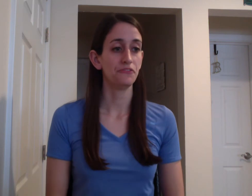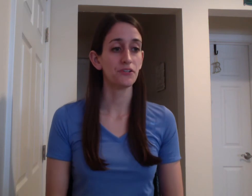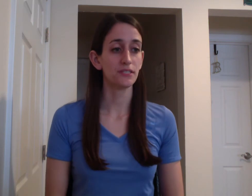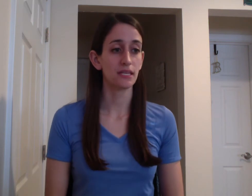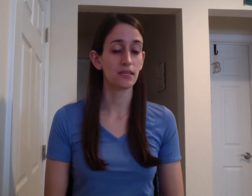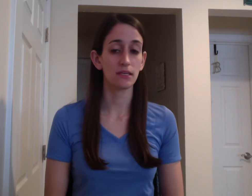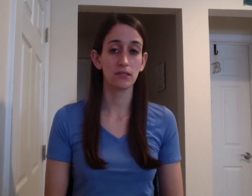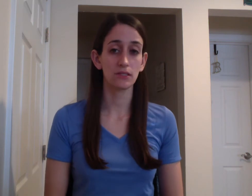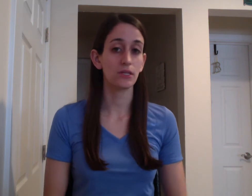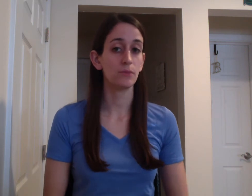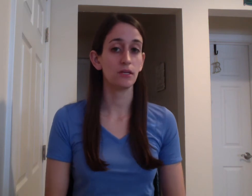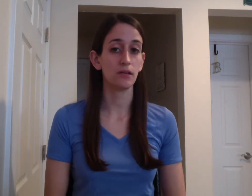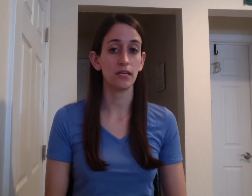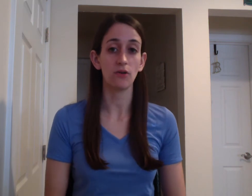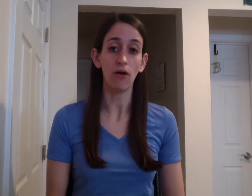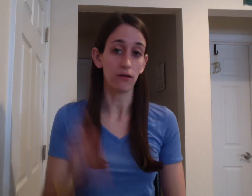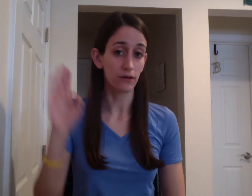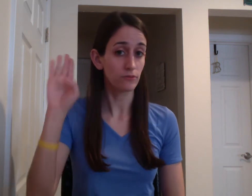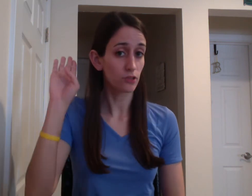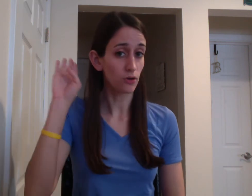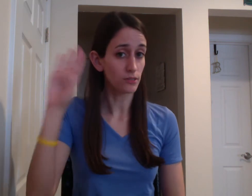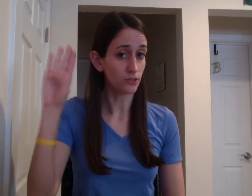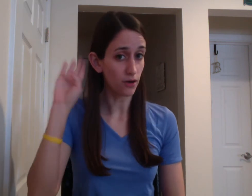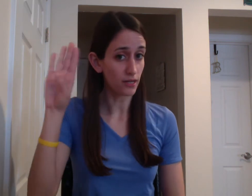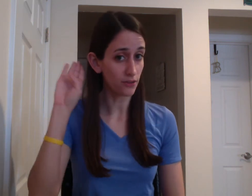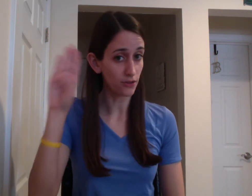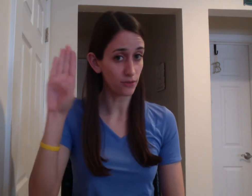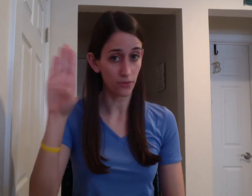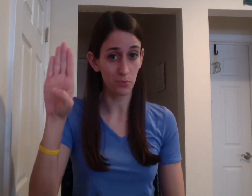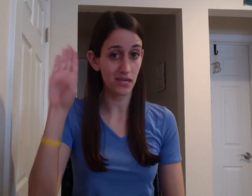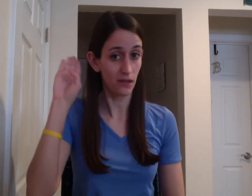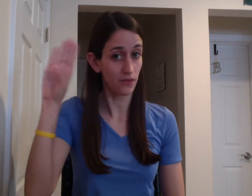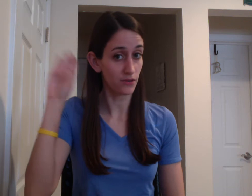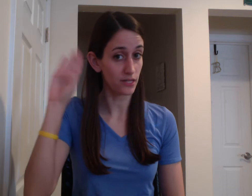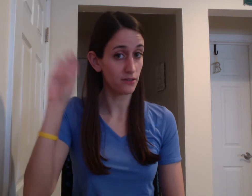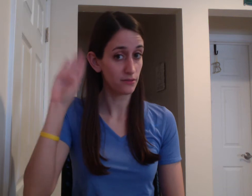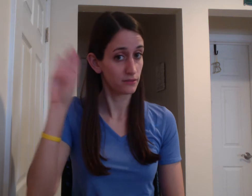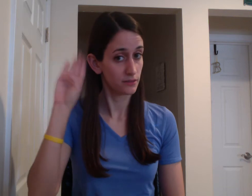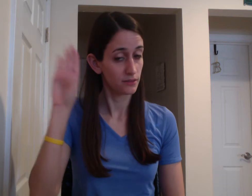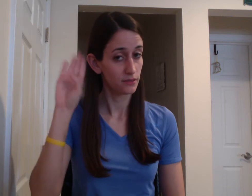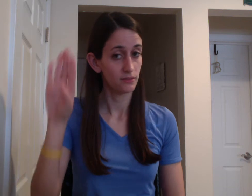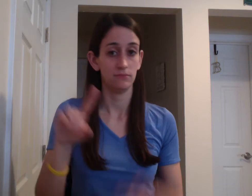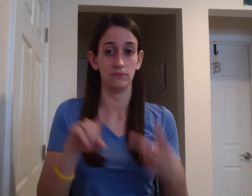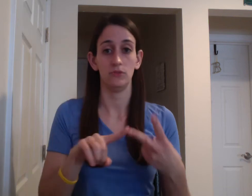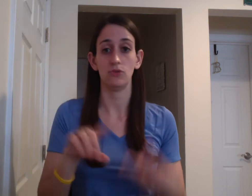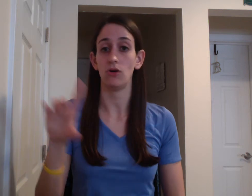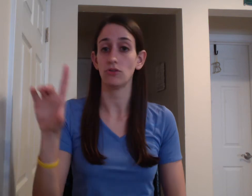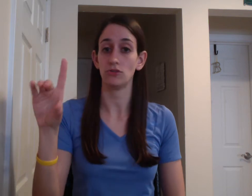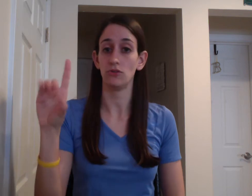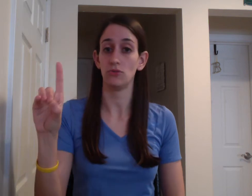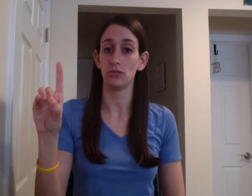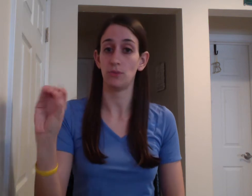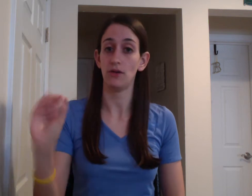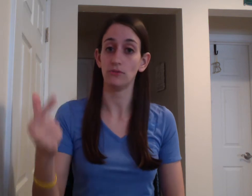First is going to be a dog. So a dog either with a B on their ear. You could also spell